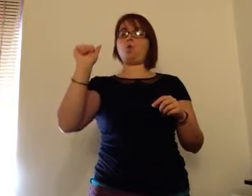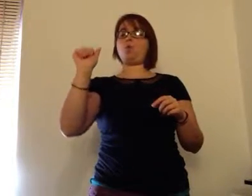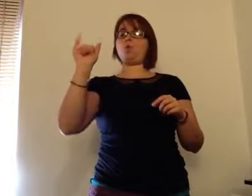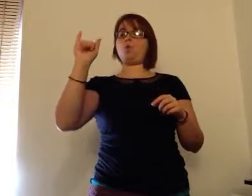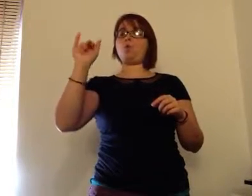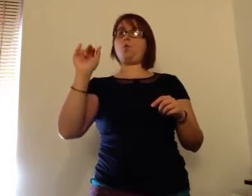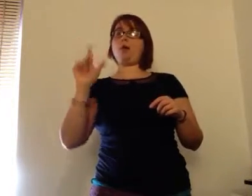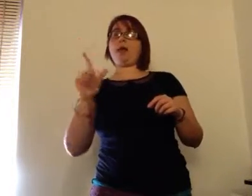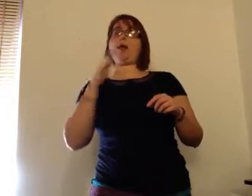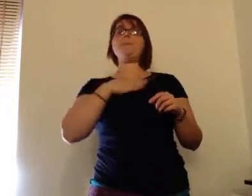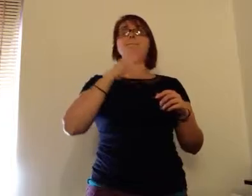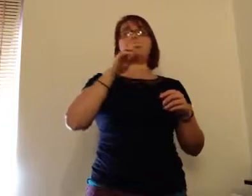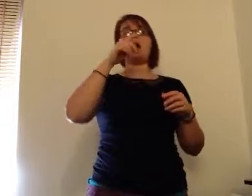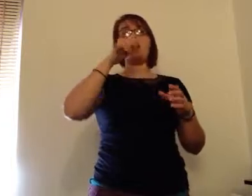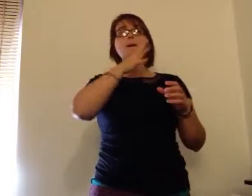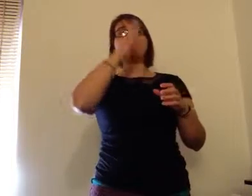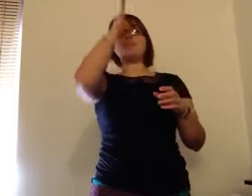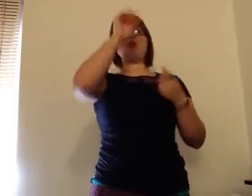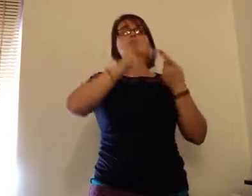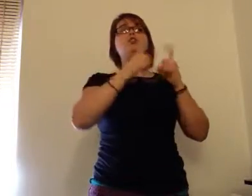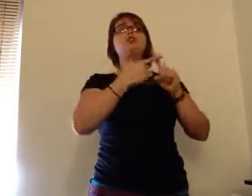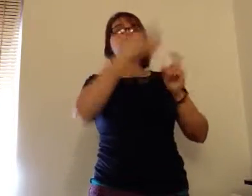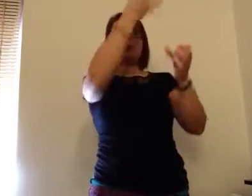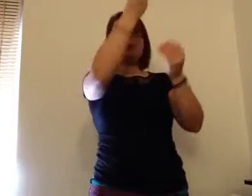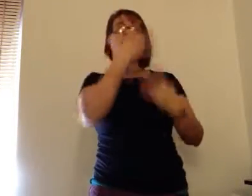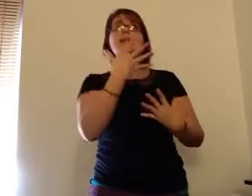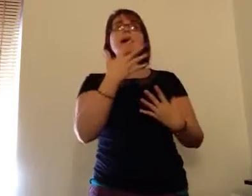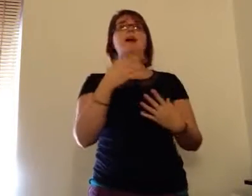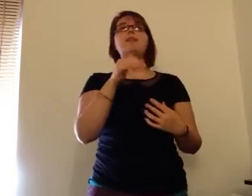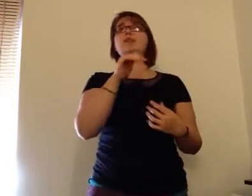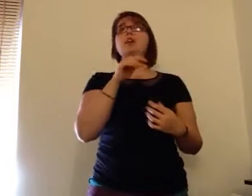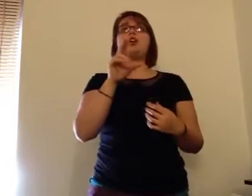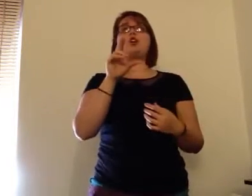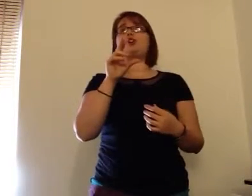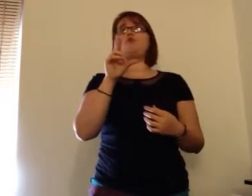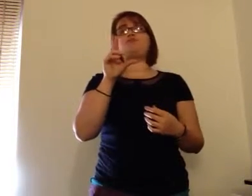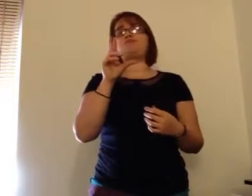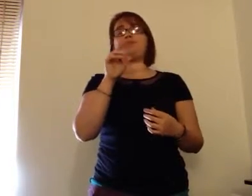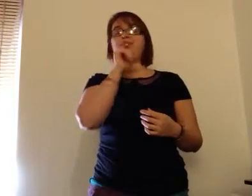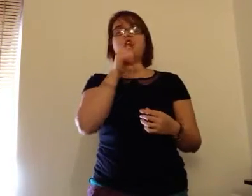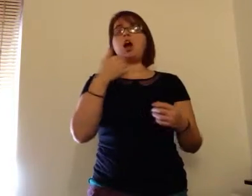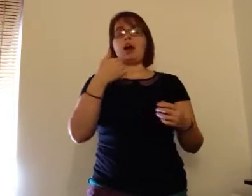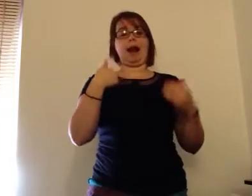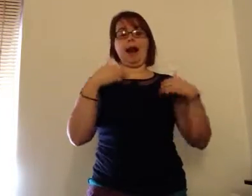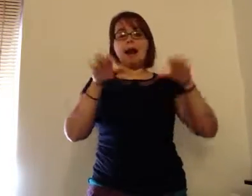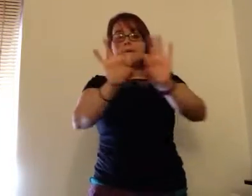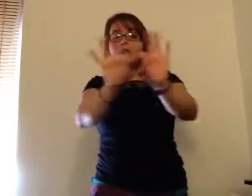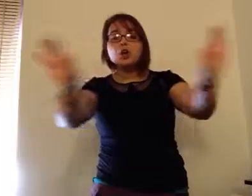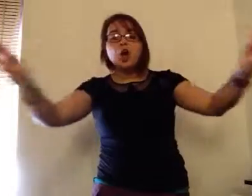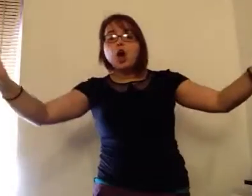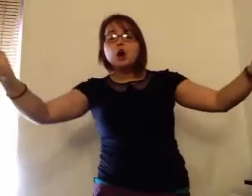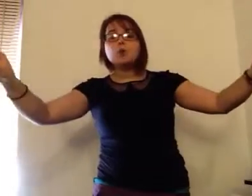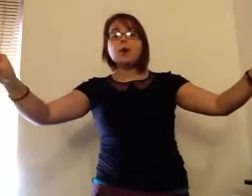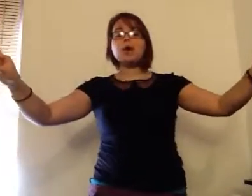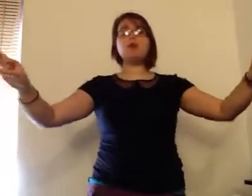carefully. And I remember we set off on our trip. We were in the mountains. Of course, we were going up the